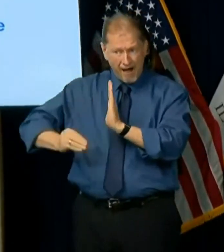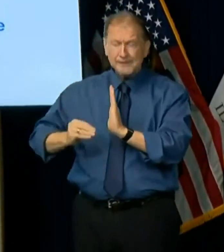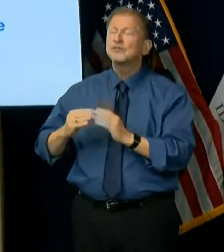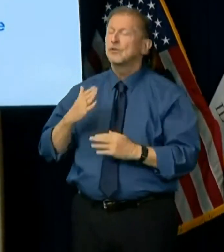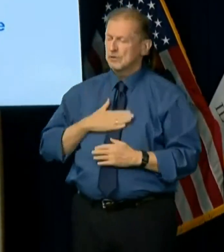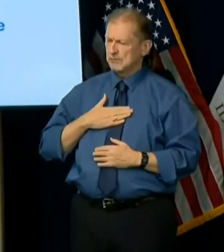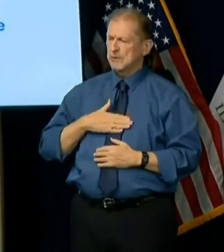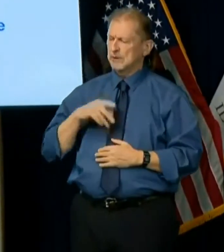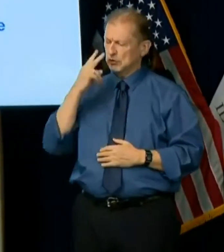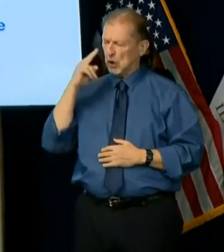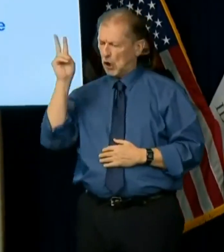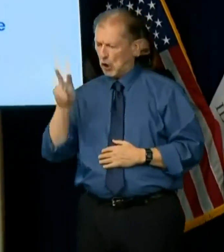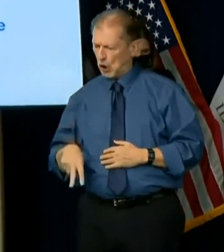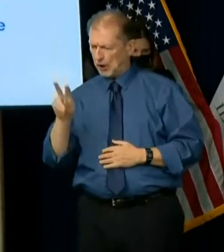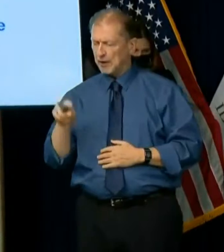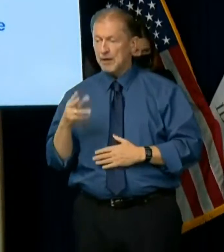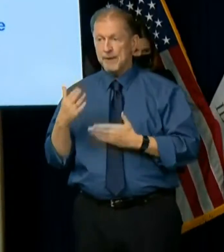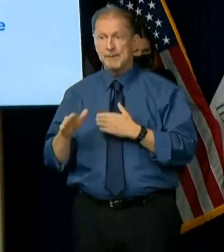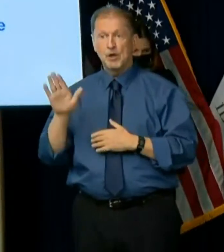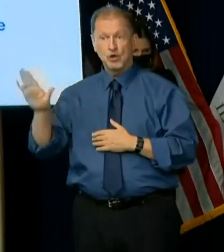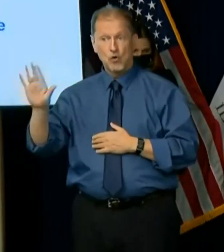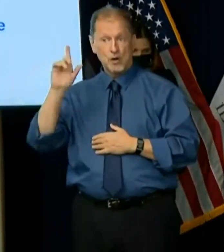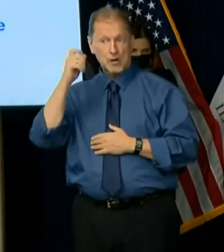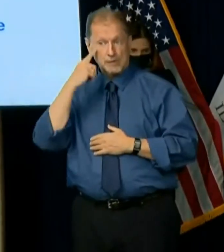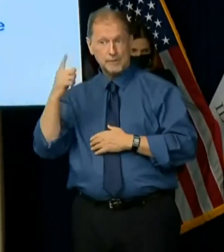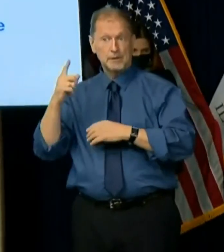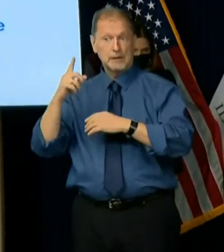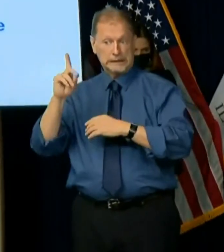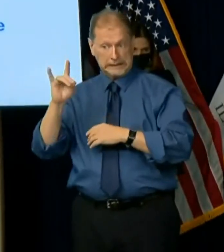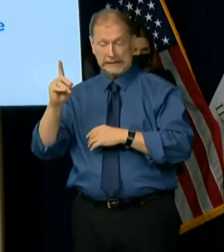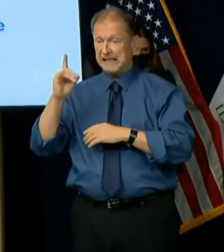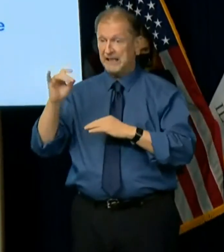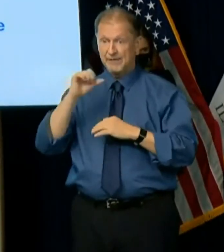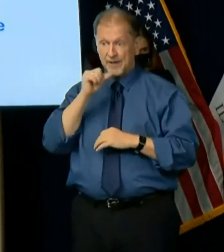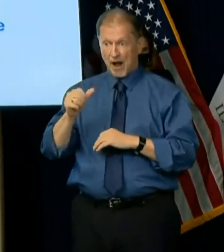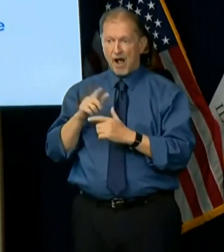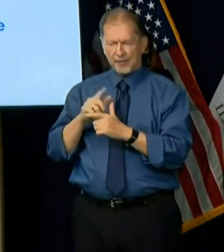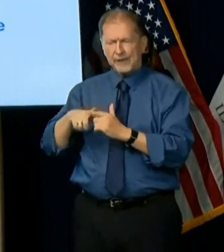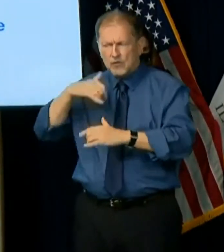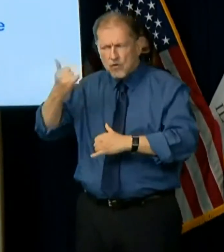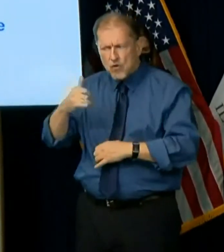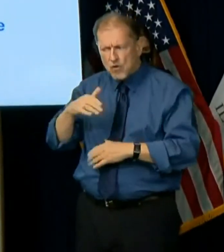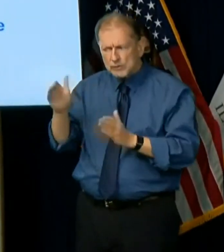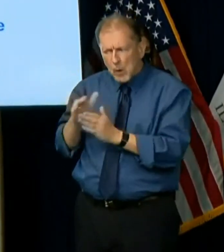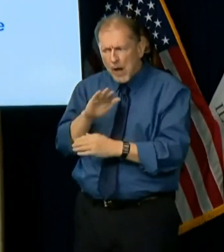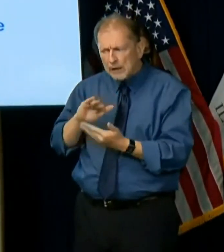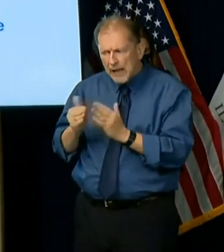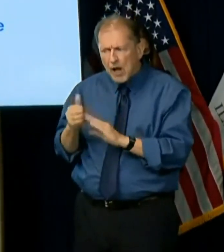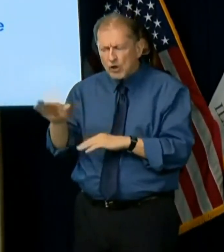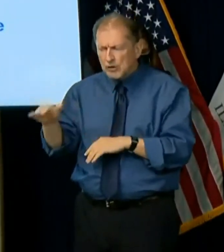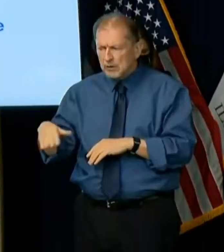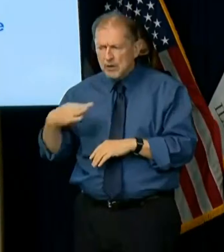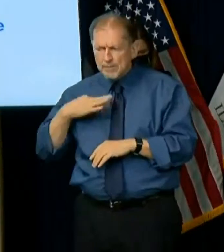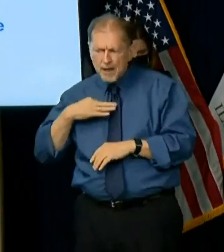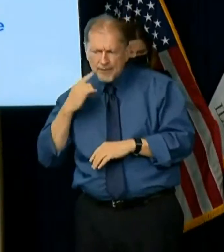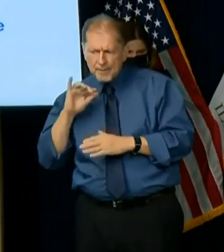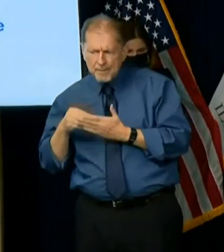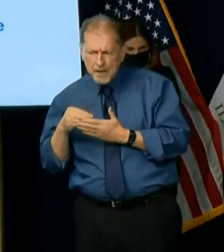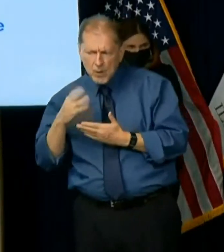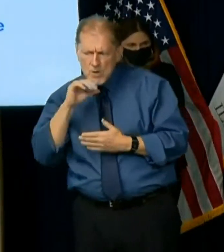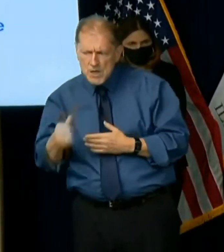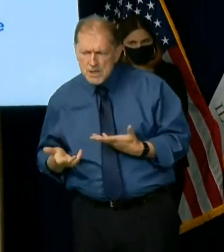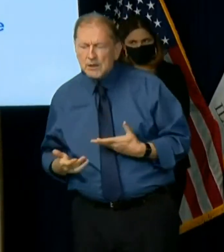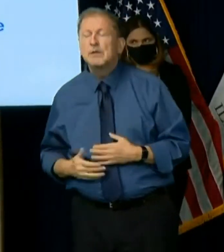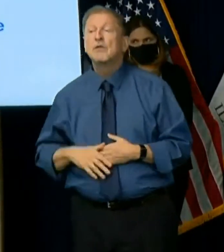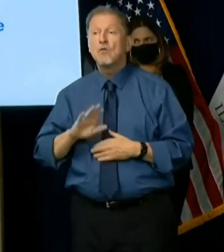on our website to see if your local government has. And if they haven't, make your voice loud and clear. The sooner, the better. All the information